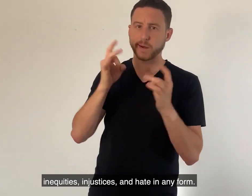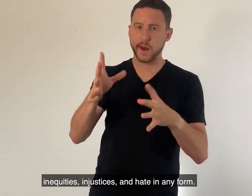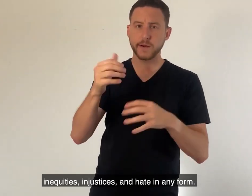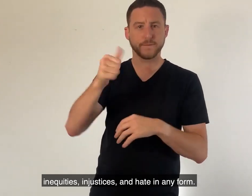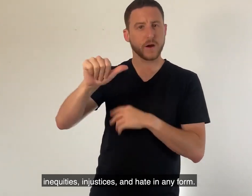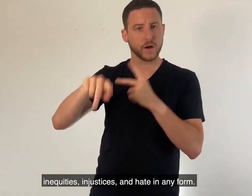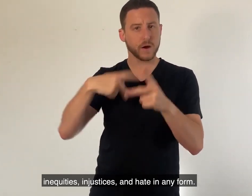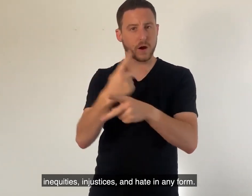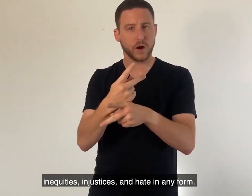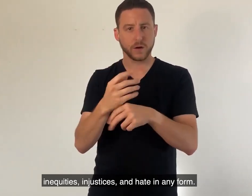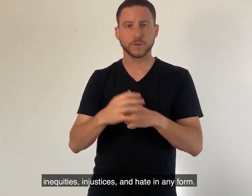hate in any form.